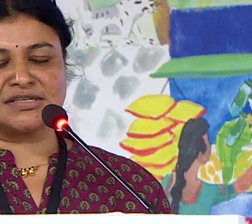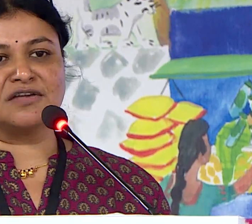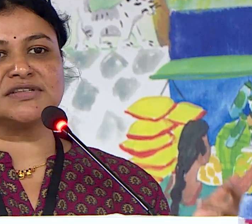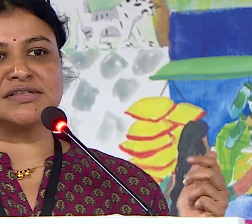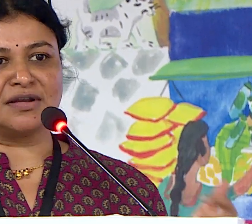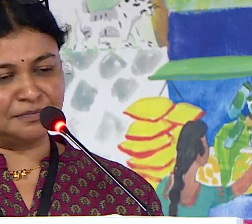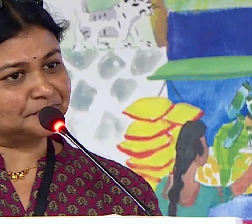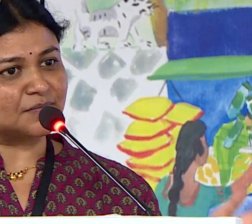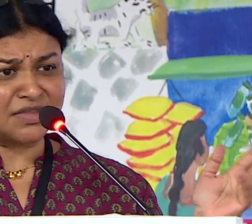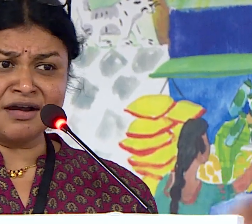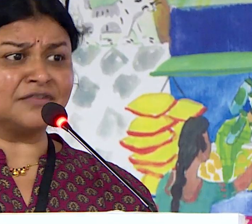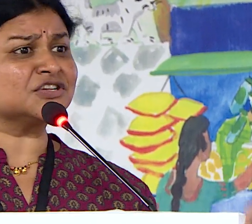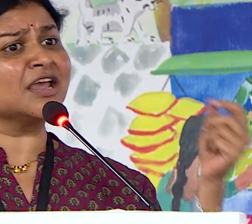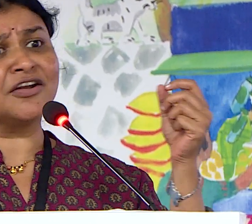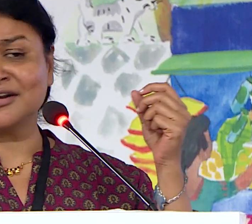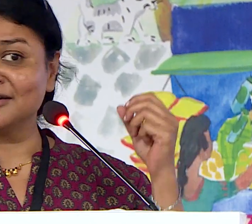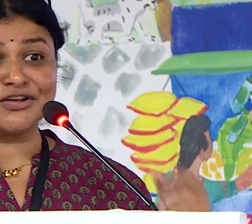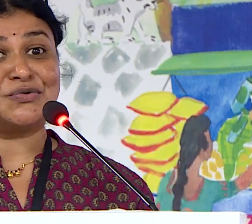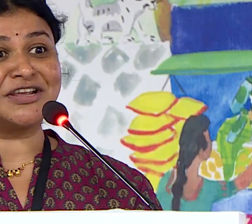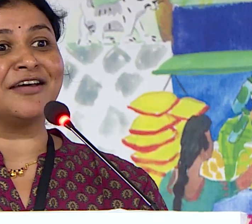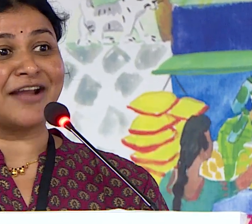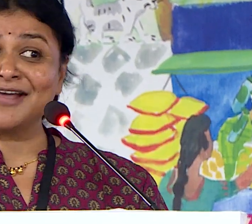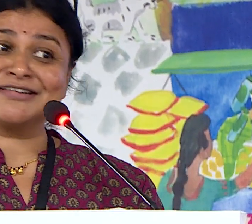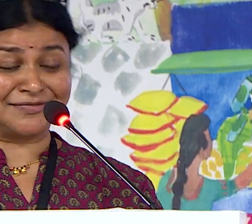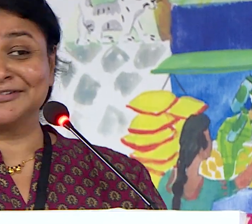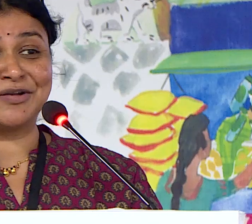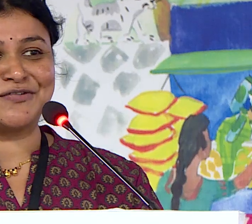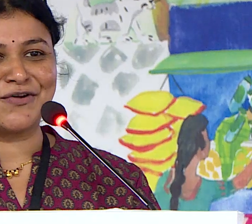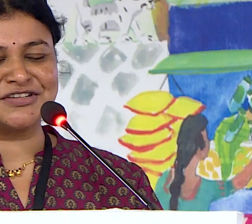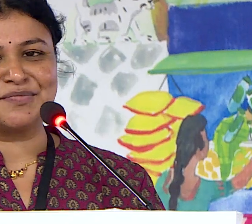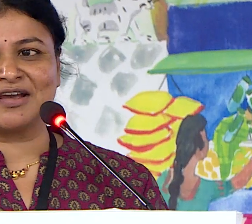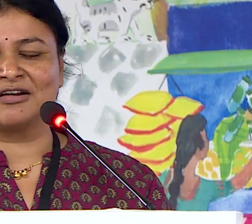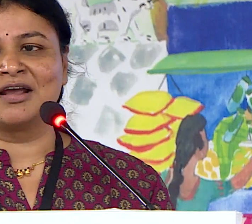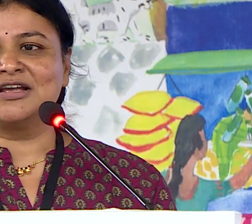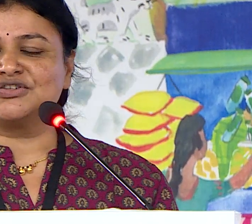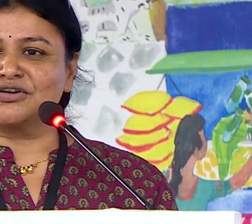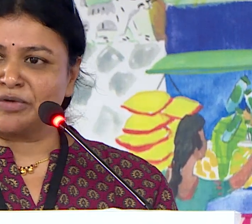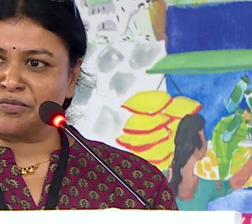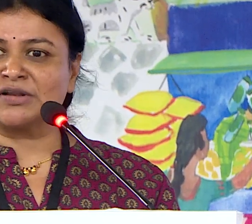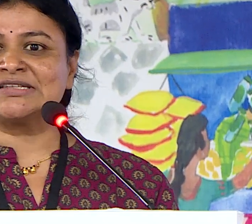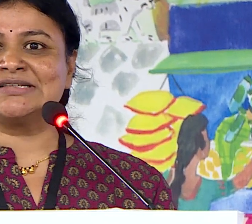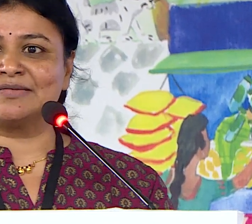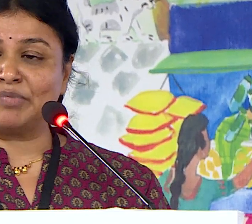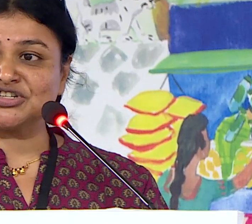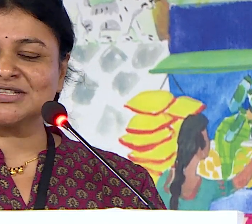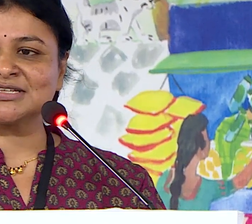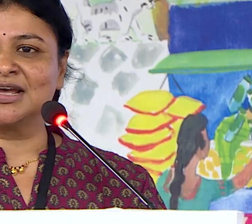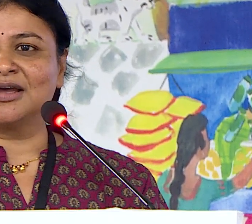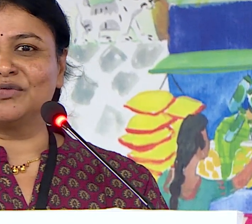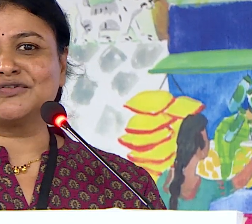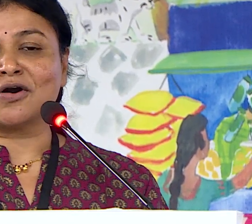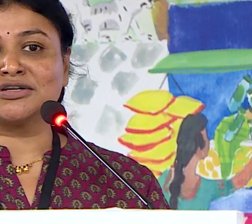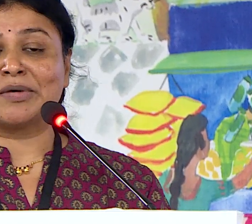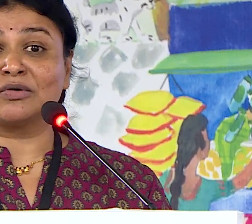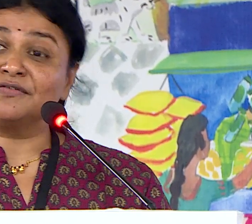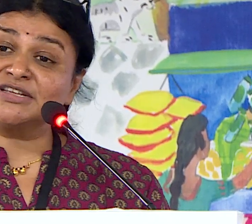programs and services and aftercare and acute care and a little bit of long-term care, talked about policies and budgets.